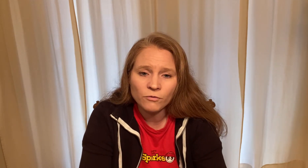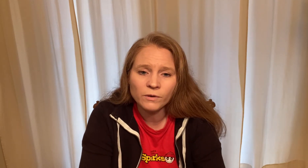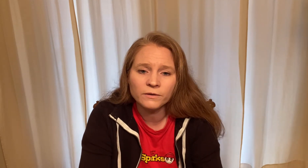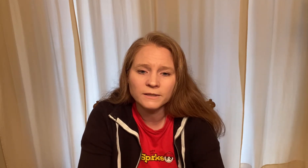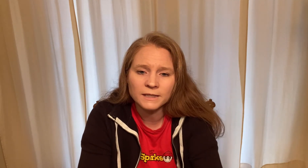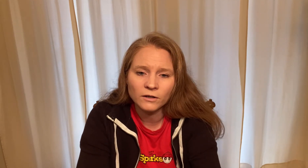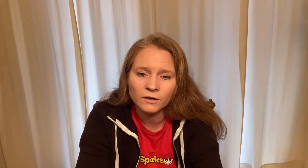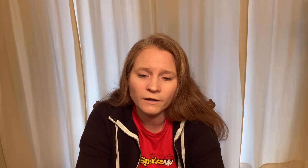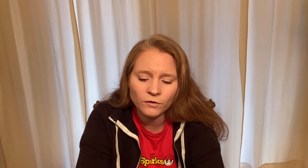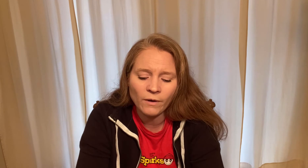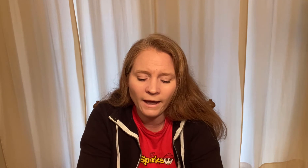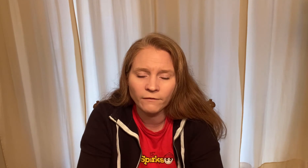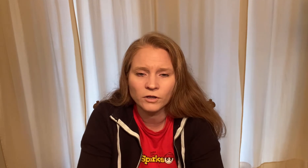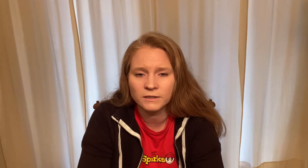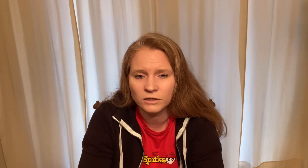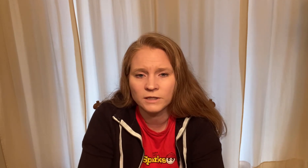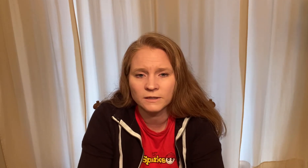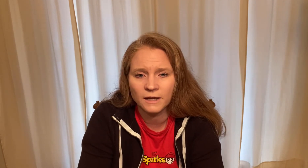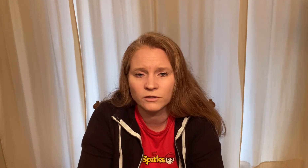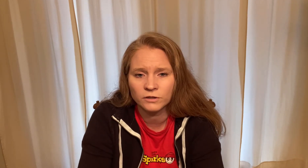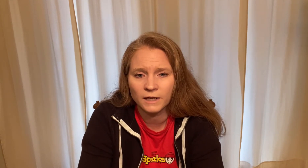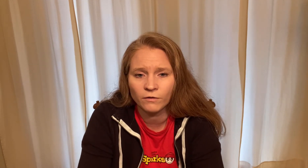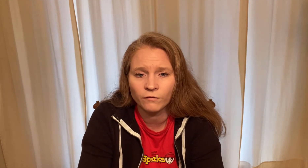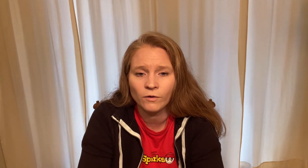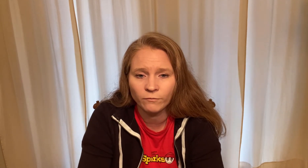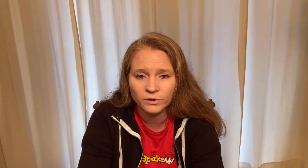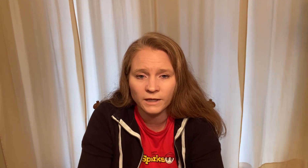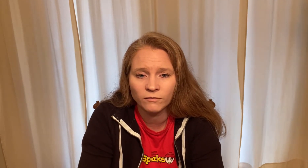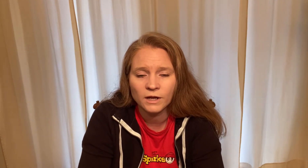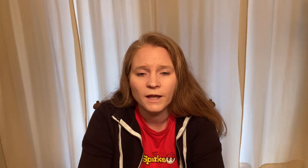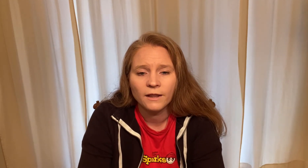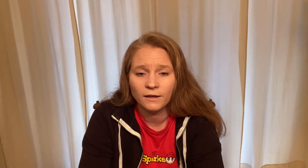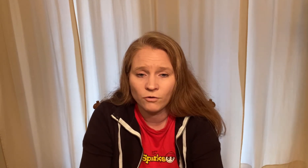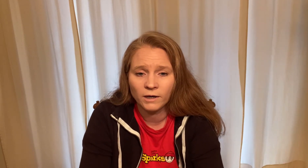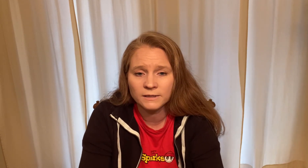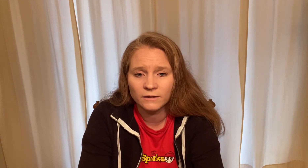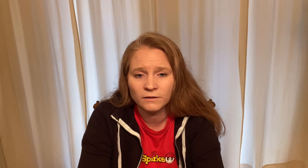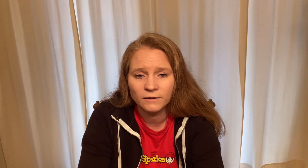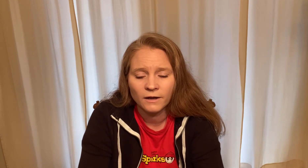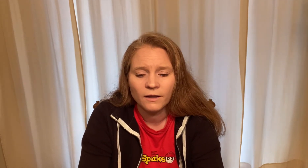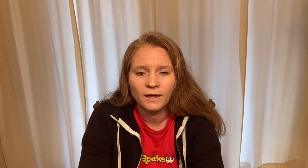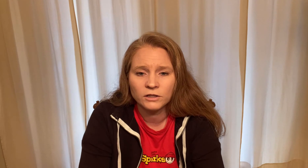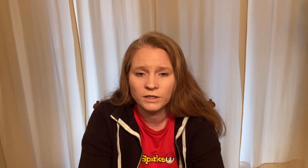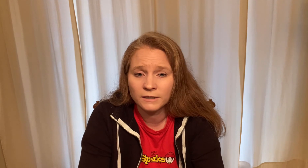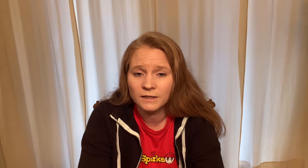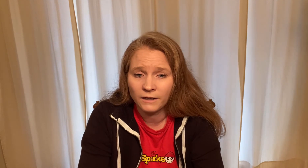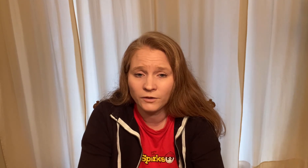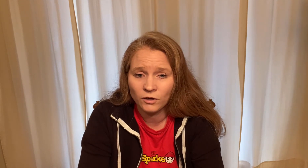will consider, if you have trusted Jesus as your Savior, if you have believed that you are a sinner, that Jesus died on the cross